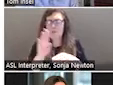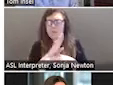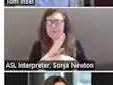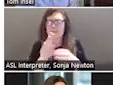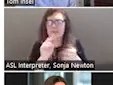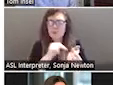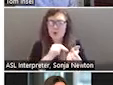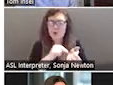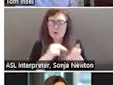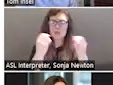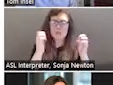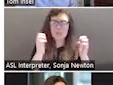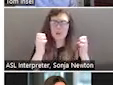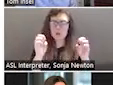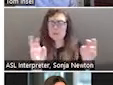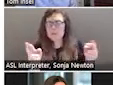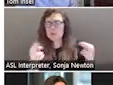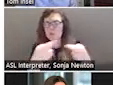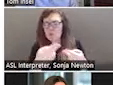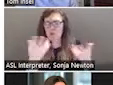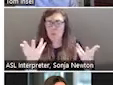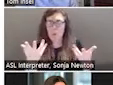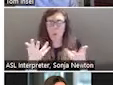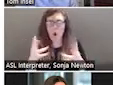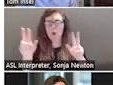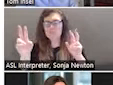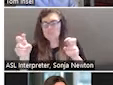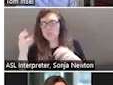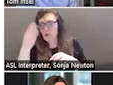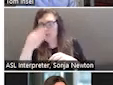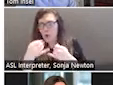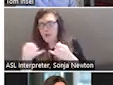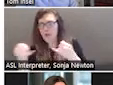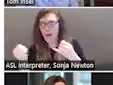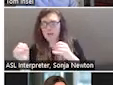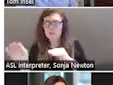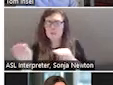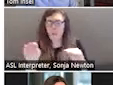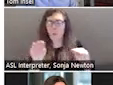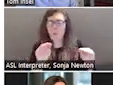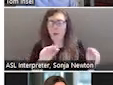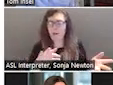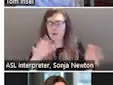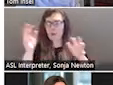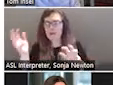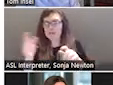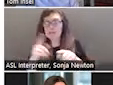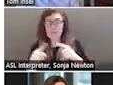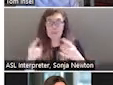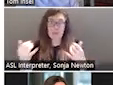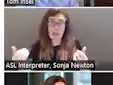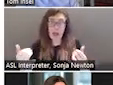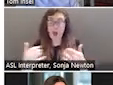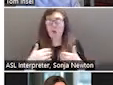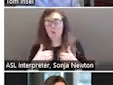room, or someone on the front lines in a mobile crisis van. And now we have the tools to be able to do this